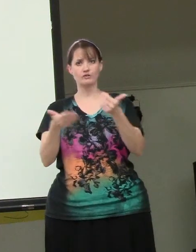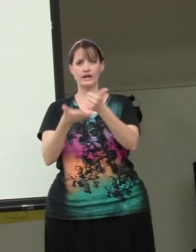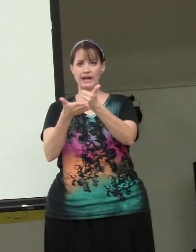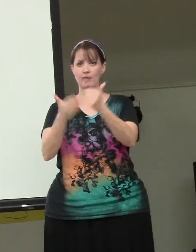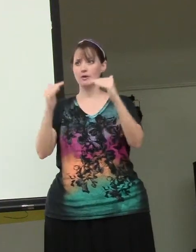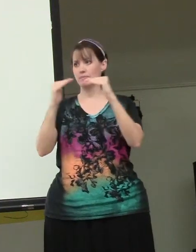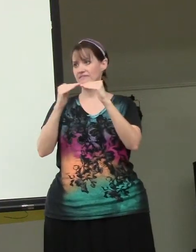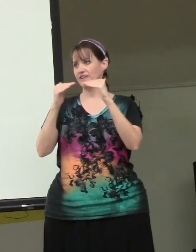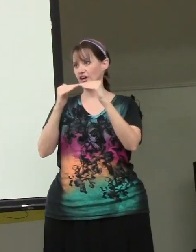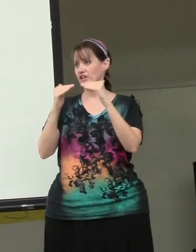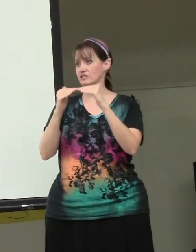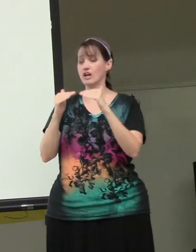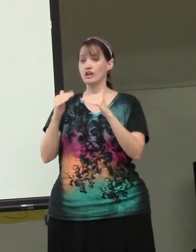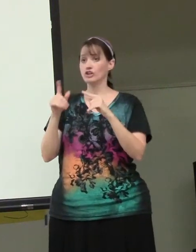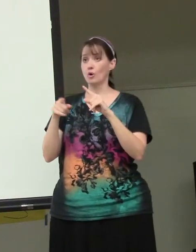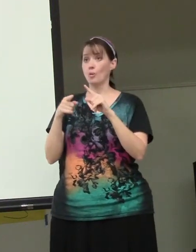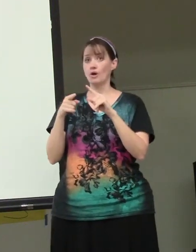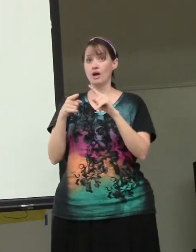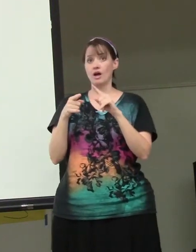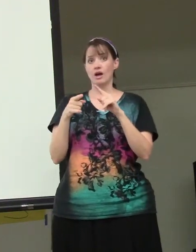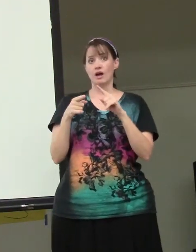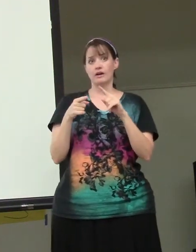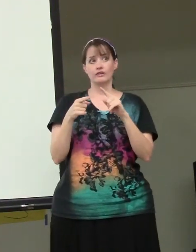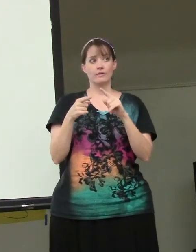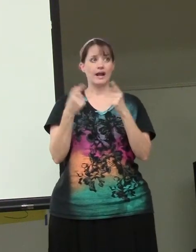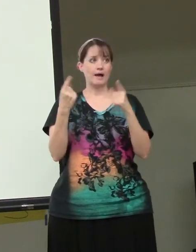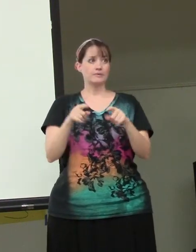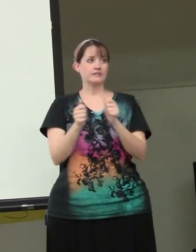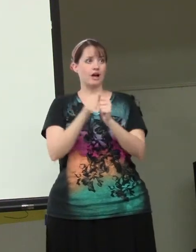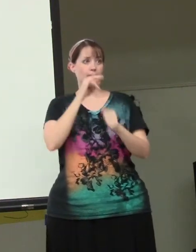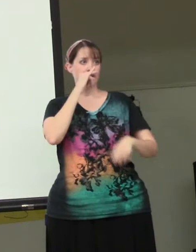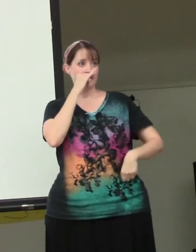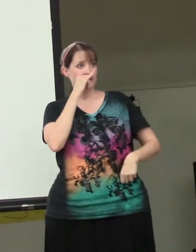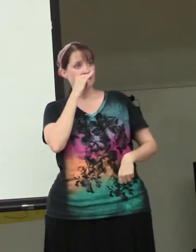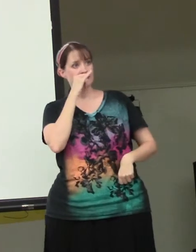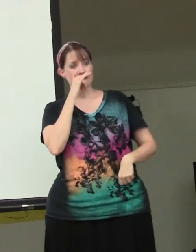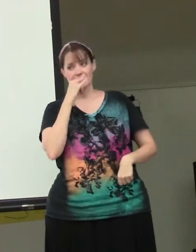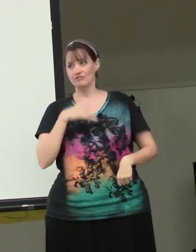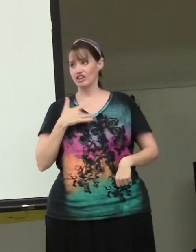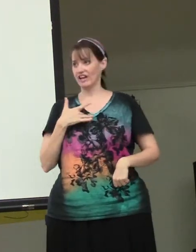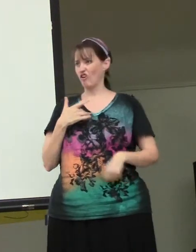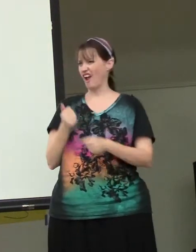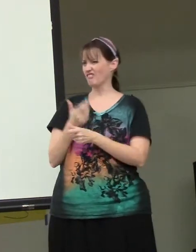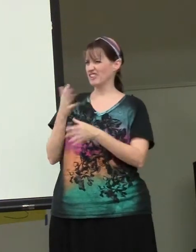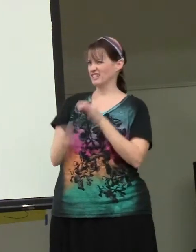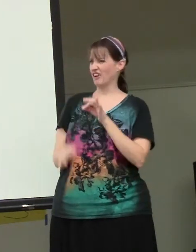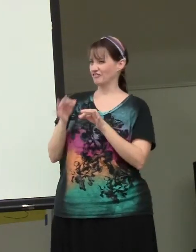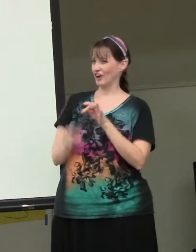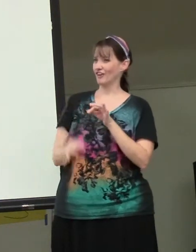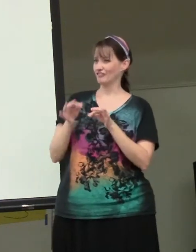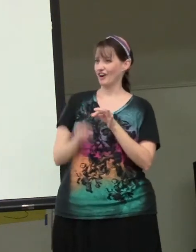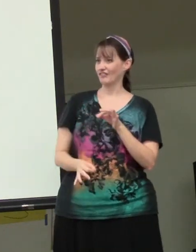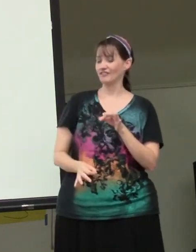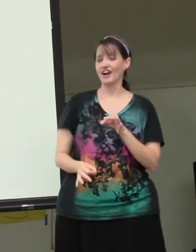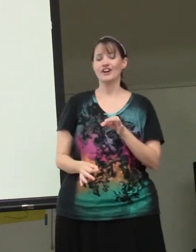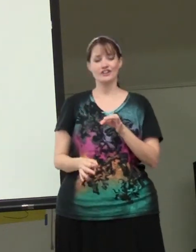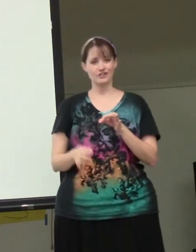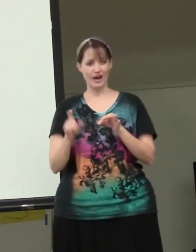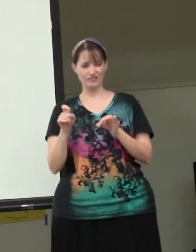trying to help there be fairness? You know, that happens a lot with kids. Kids feel like, well, everything's unfair, unfair, unfair. You have to,